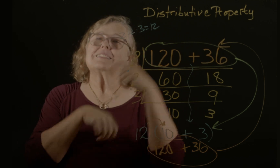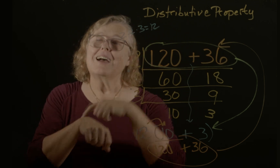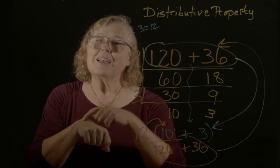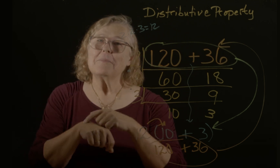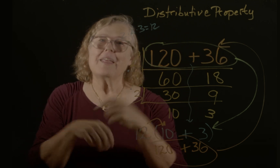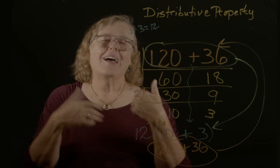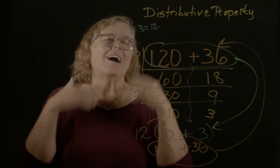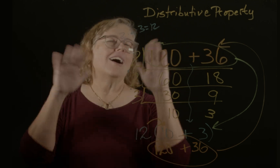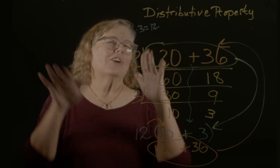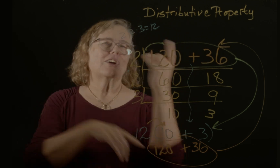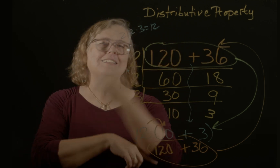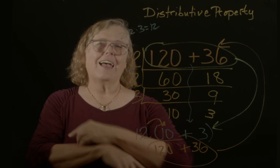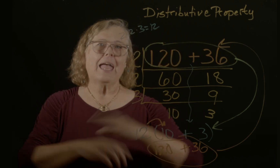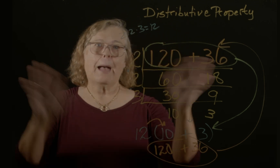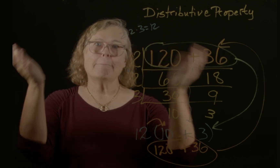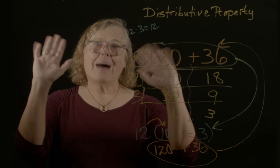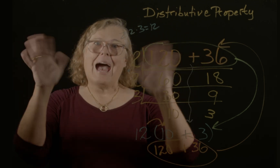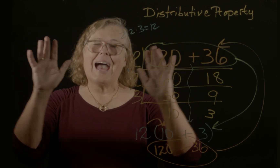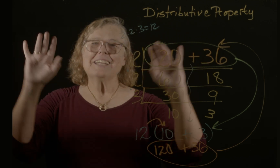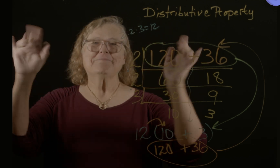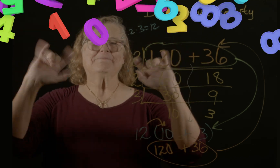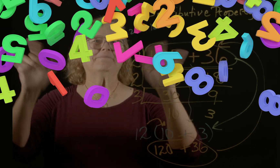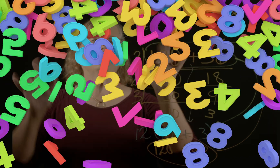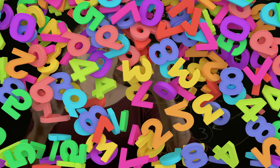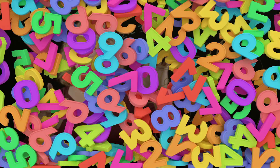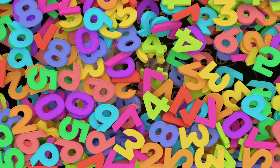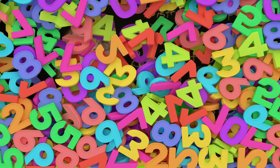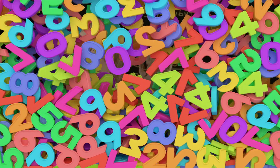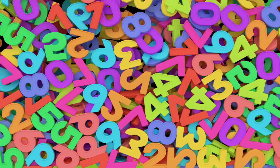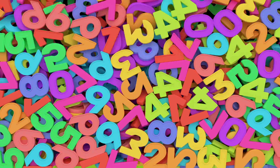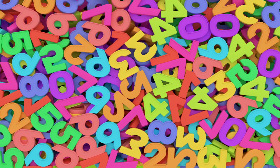good to see you. I hope to see you next time. Have a great day. Bye.